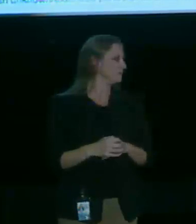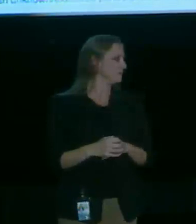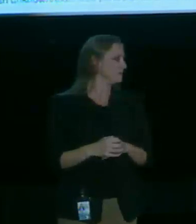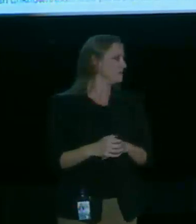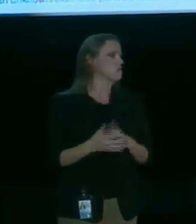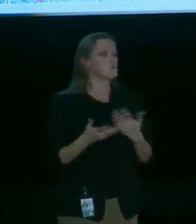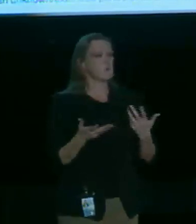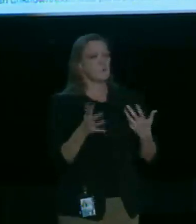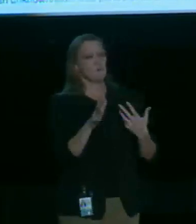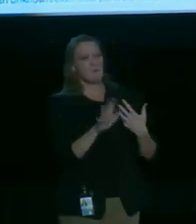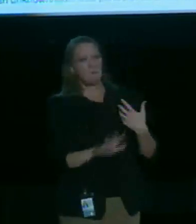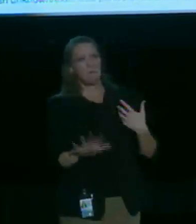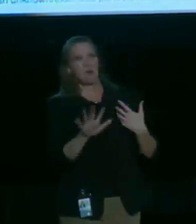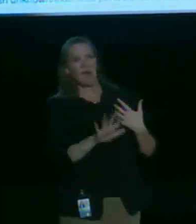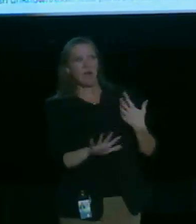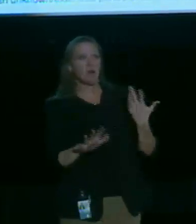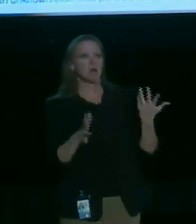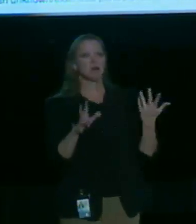roughly